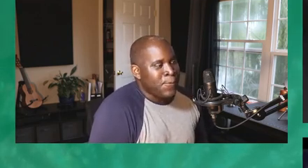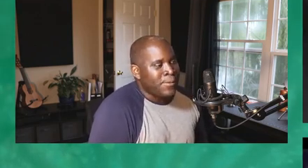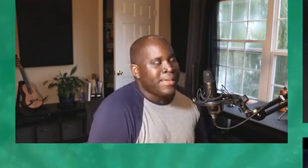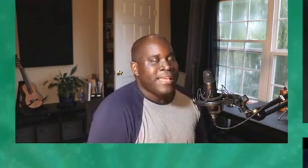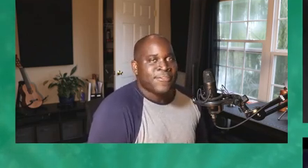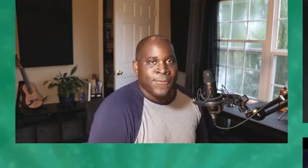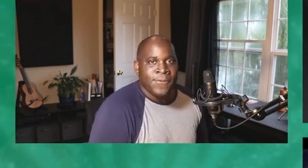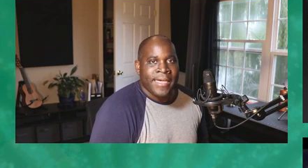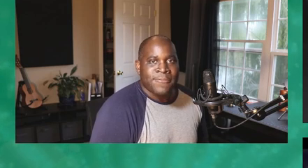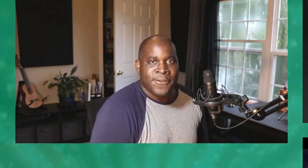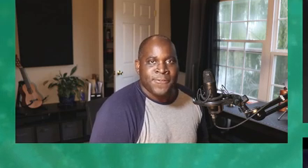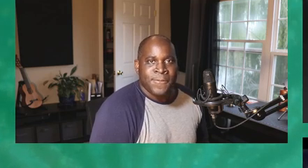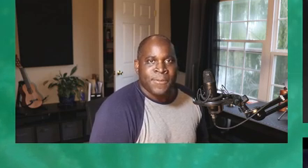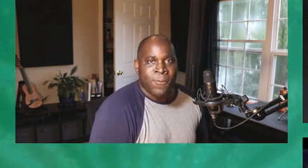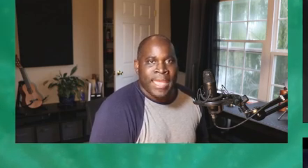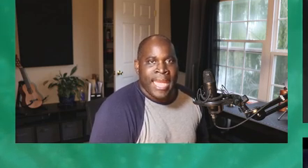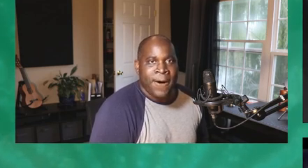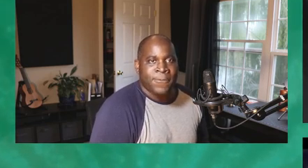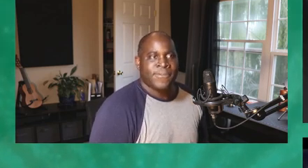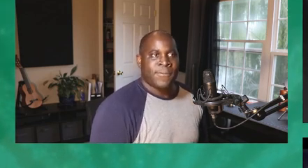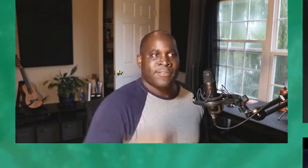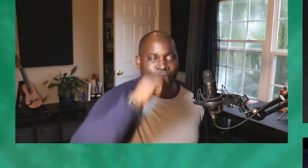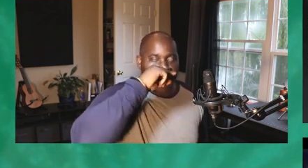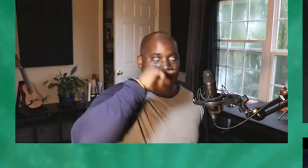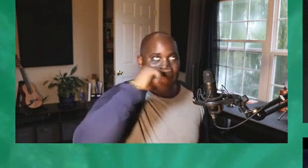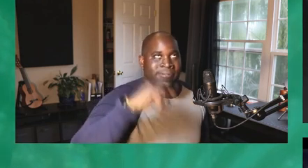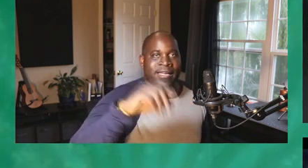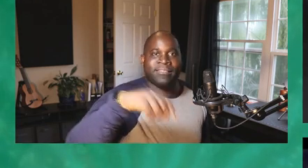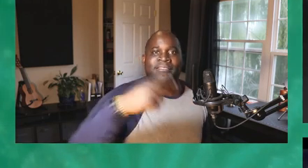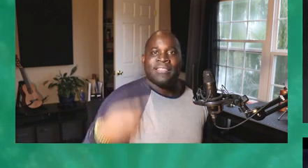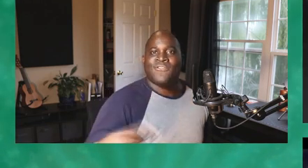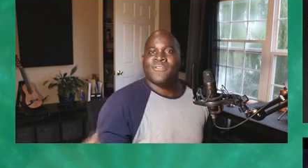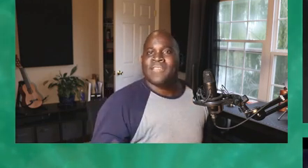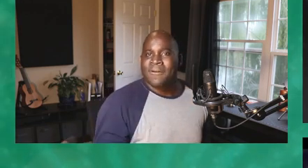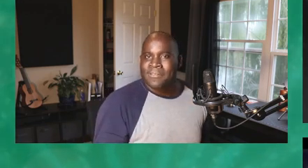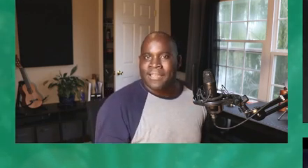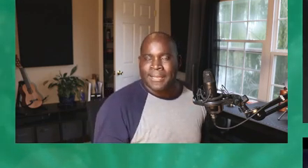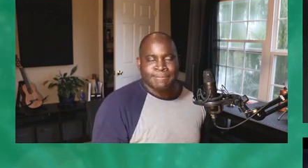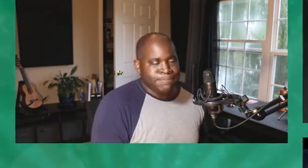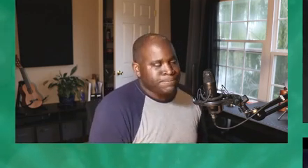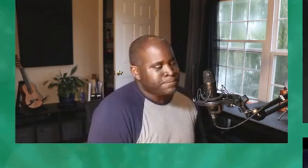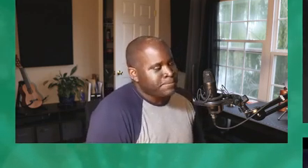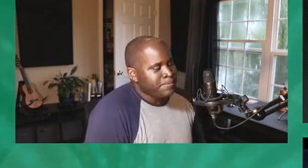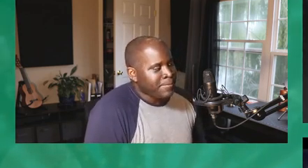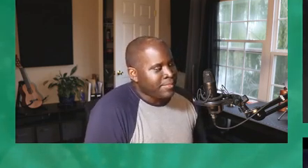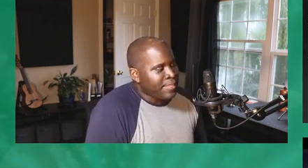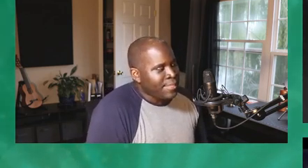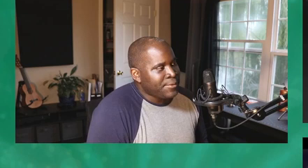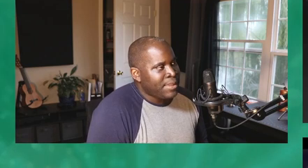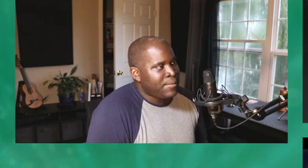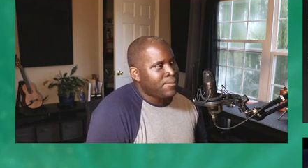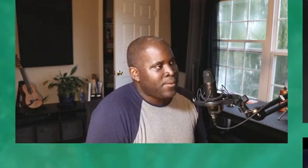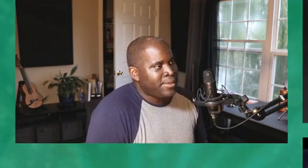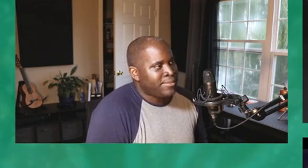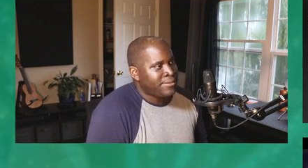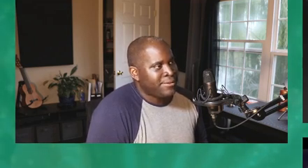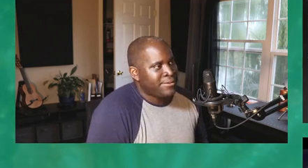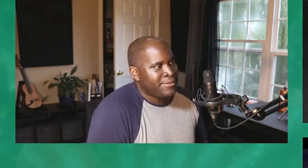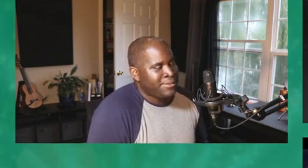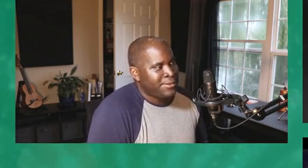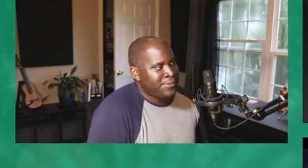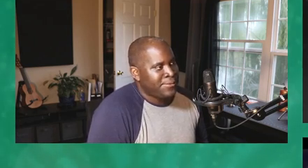kind of cool. It's cool that just from the way how someone stylistically chooses how to sign, that they would come up